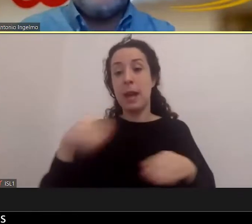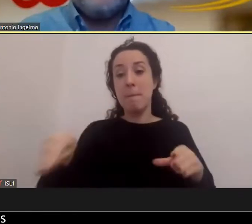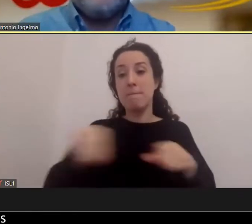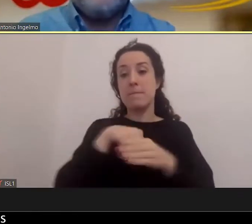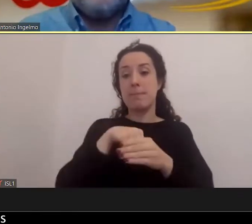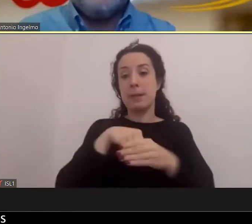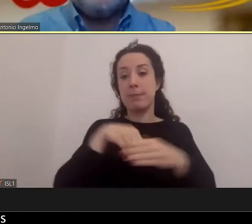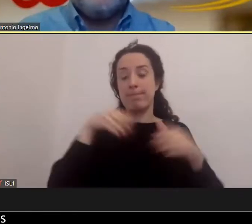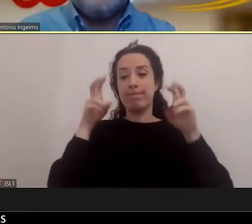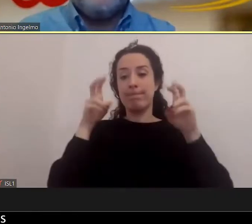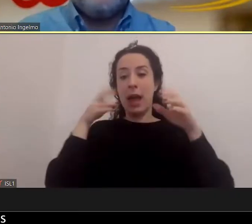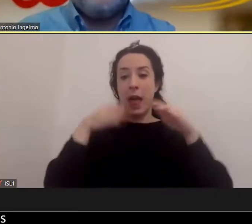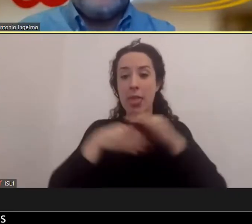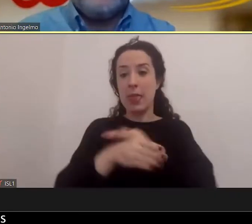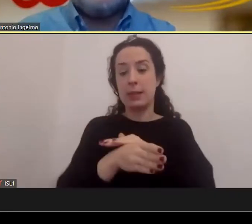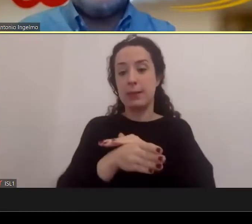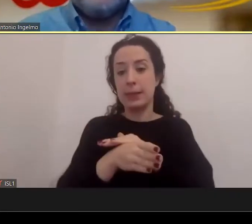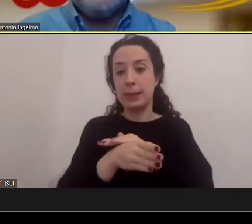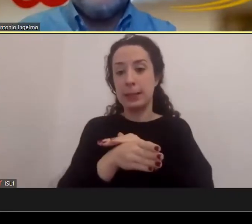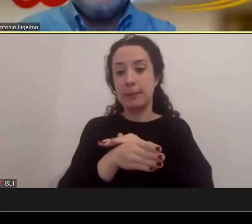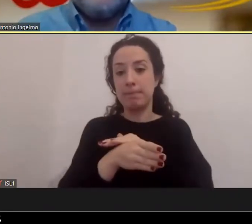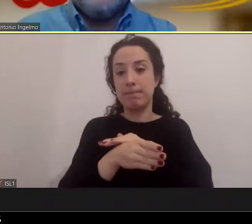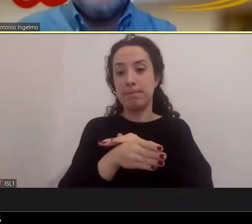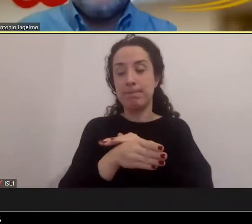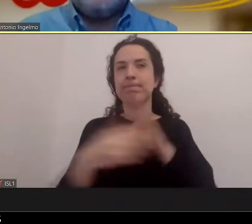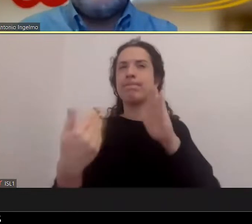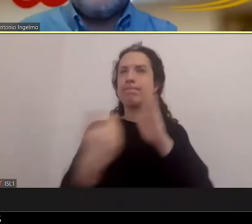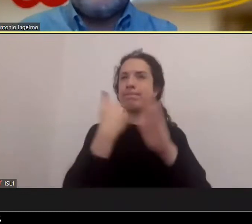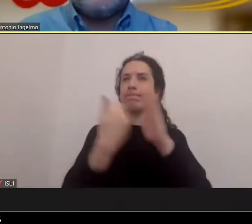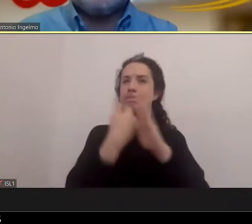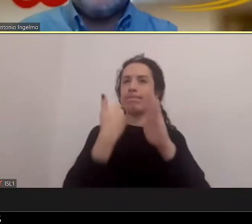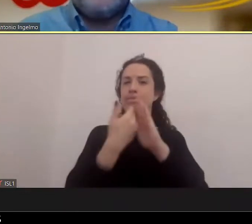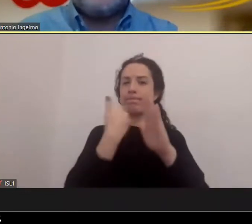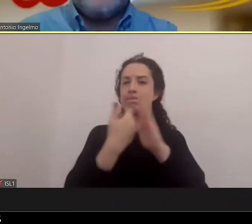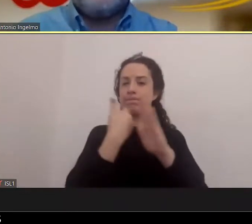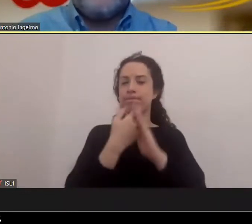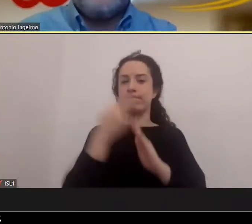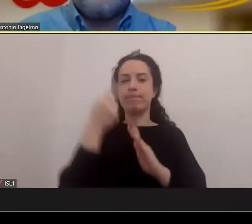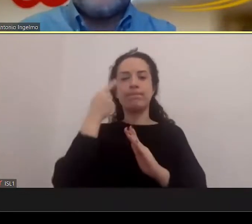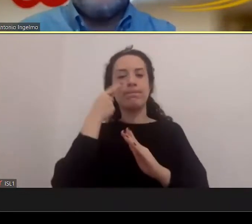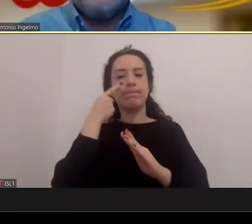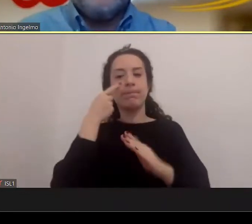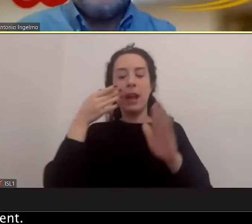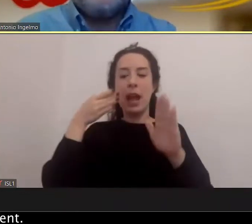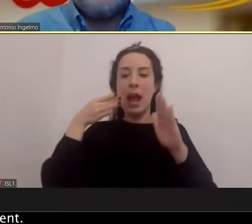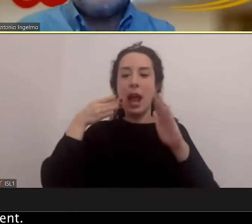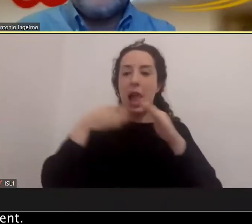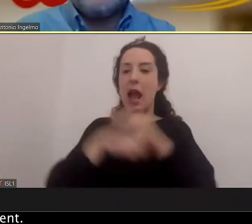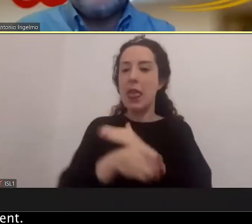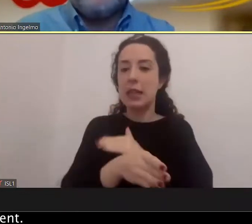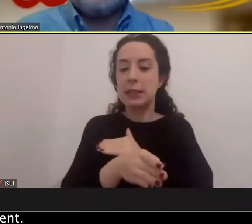ACCESSIBILITECH will explain us how ACCESSIBILITECH benefit to